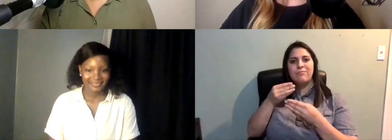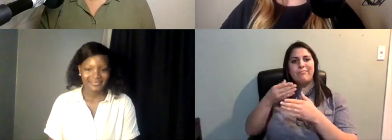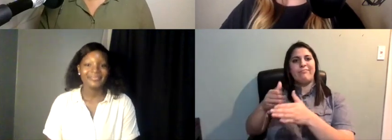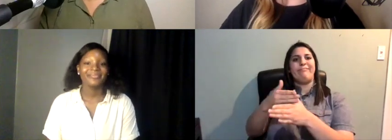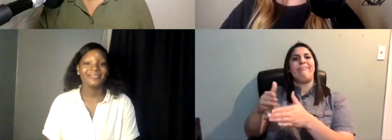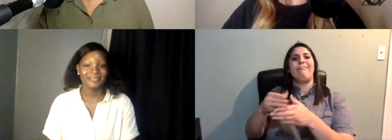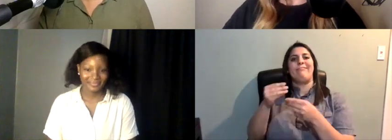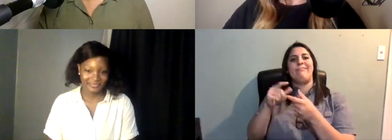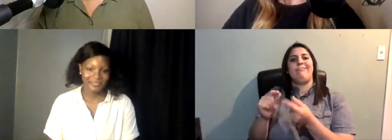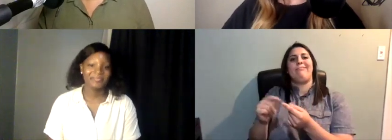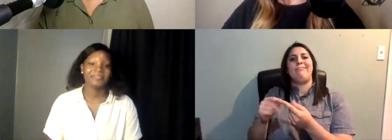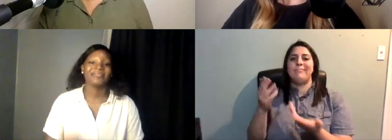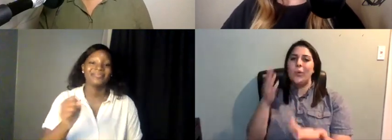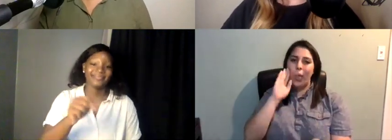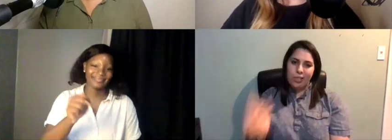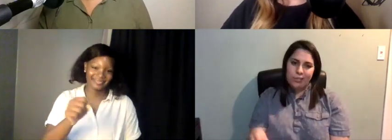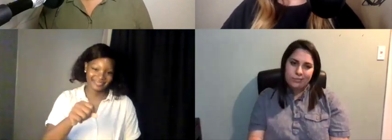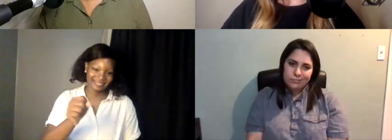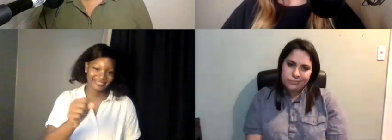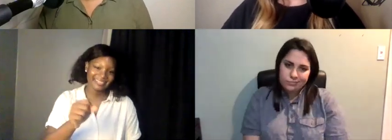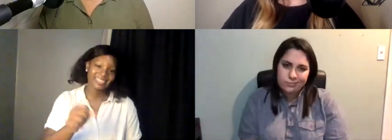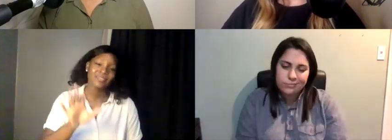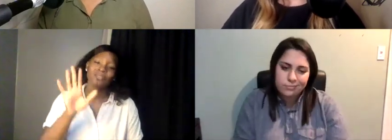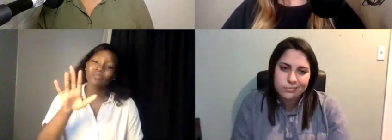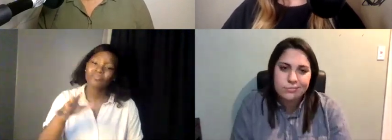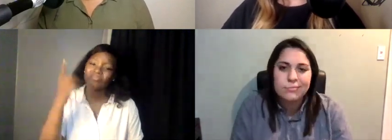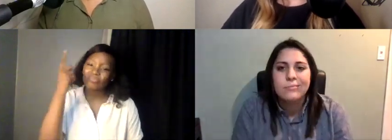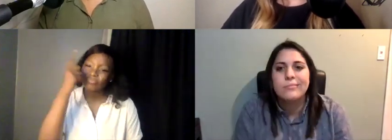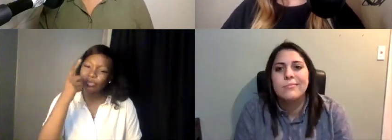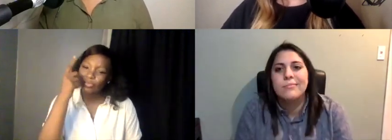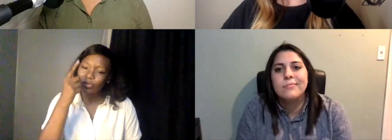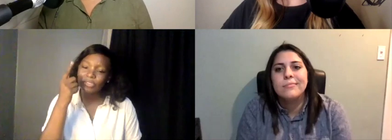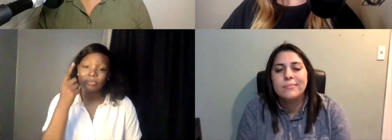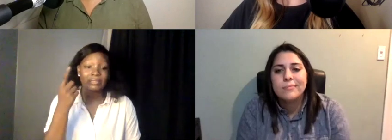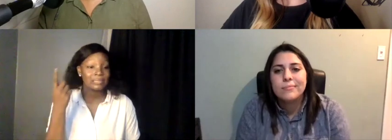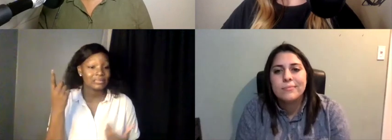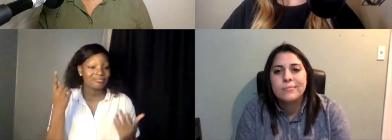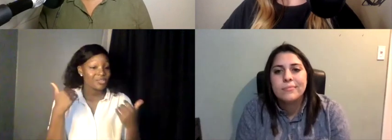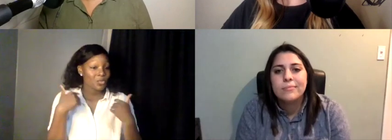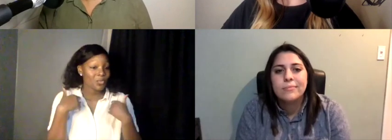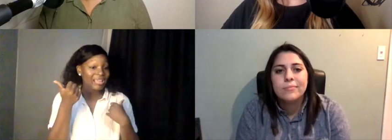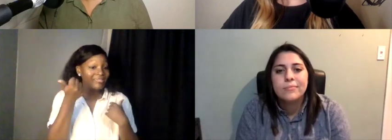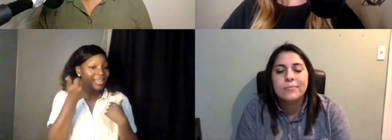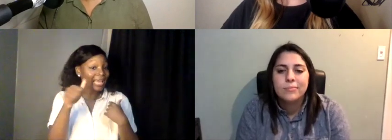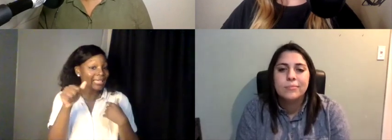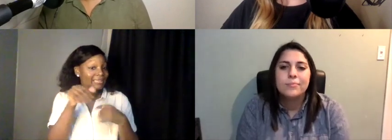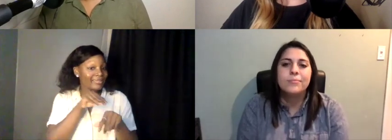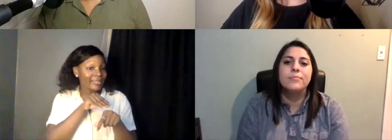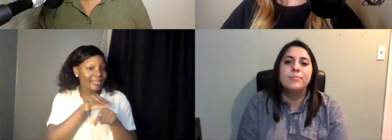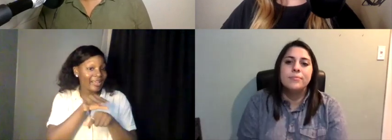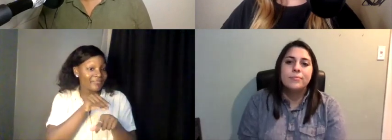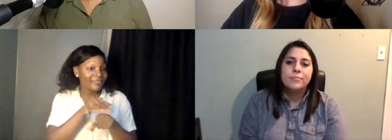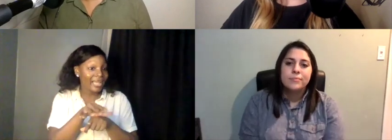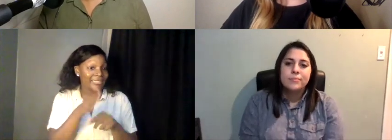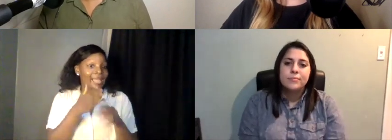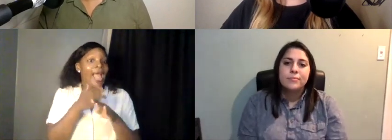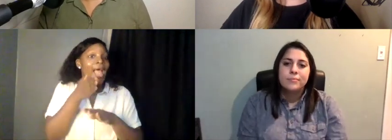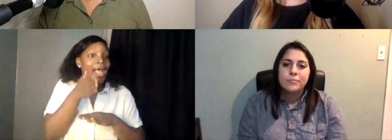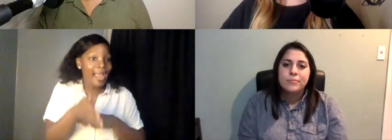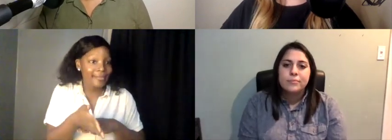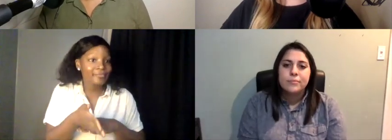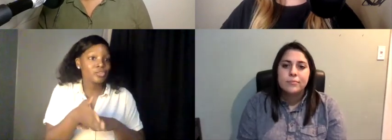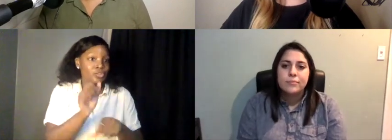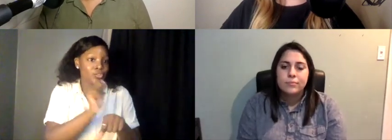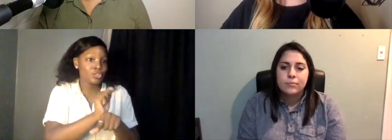think of, you know, on the spot, can you think of any advice post, you know, job quitting that was just